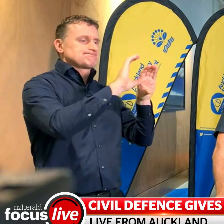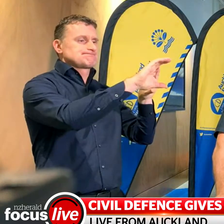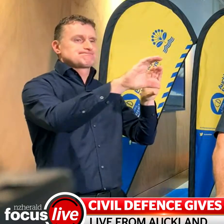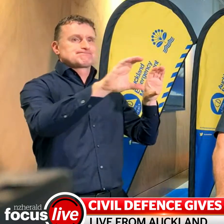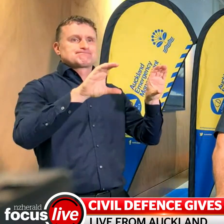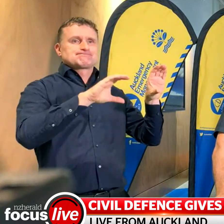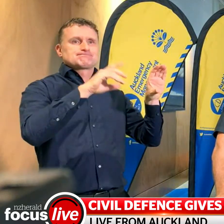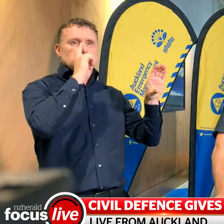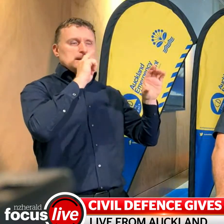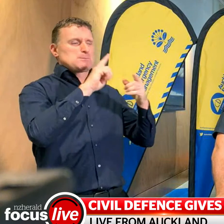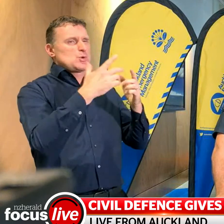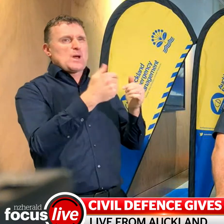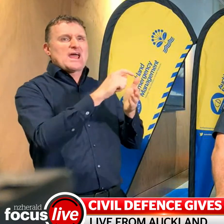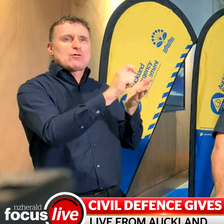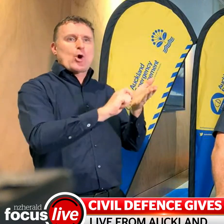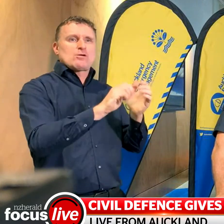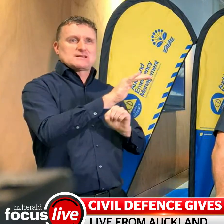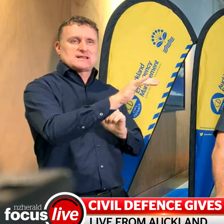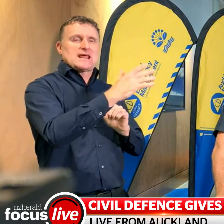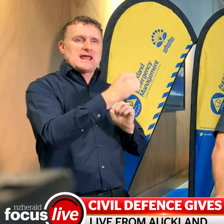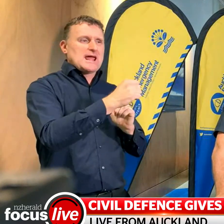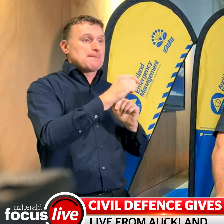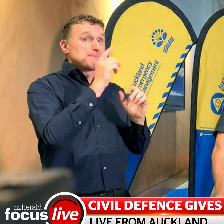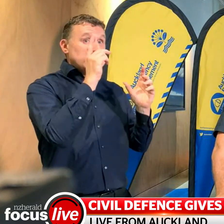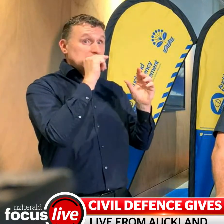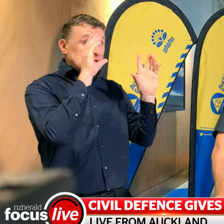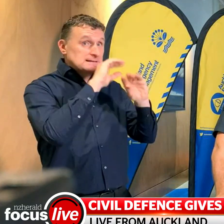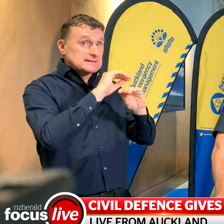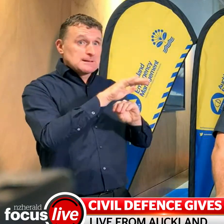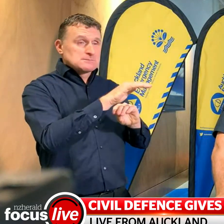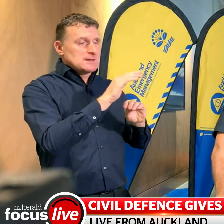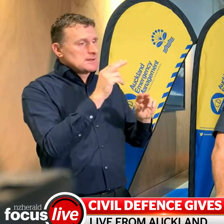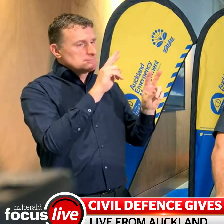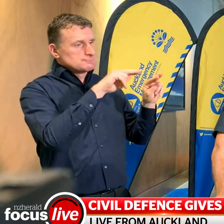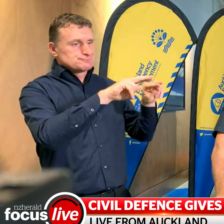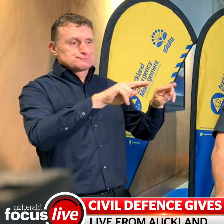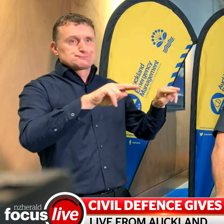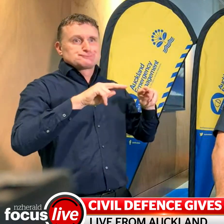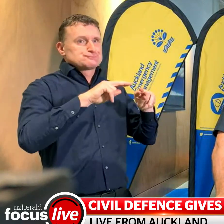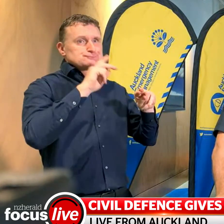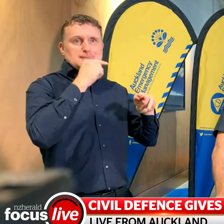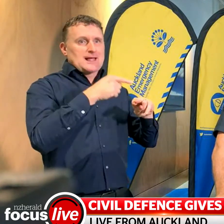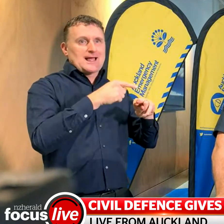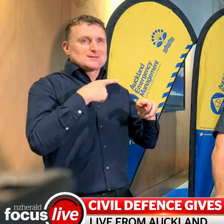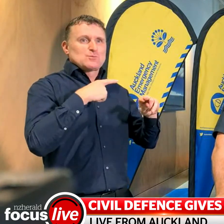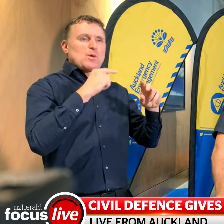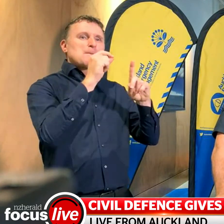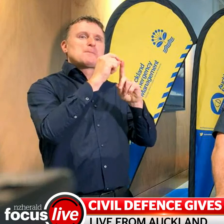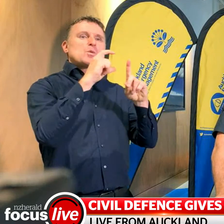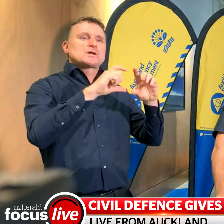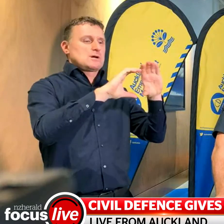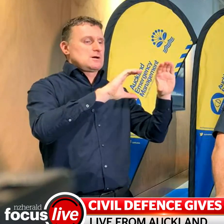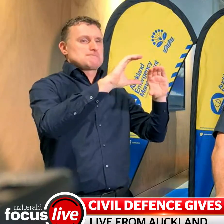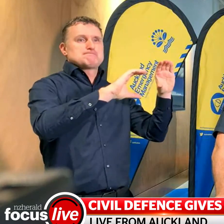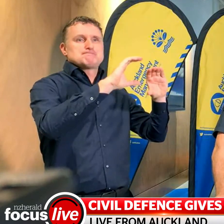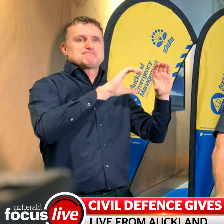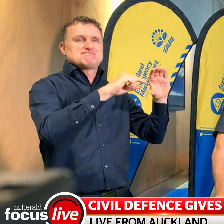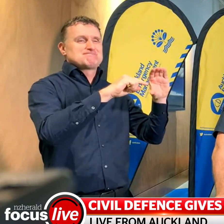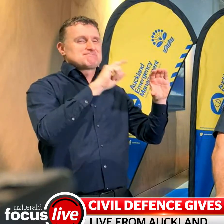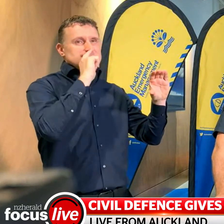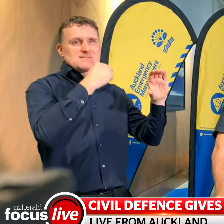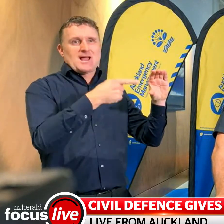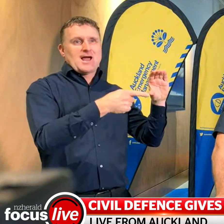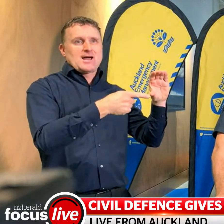they're still operating over there, but they can't sleep there currently during the evening hours, simply because it's